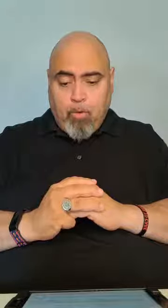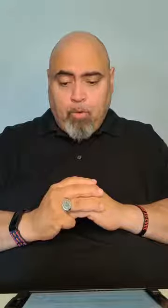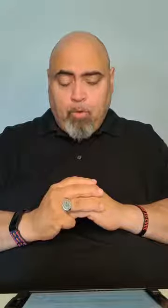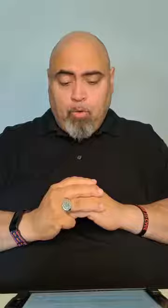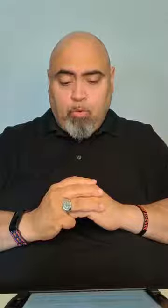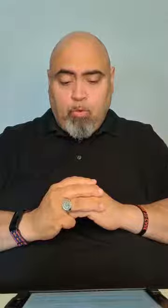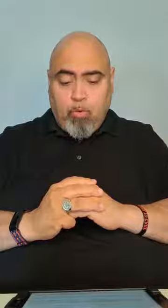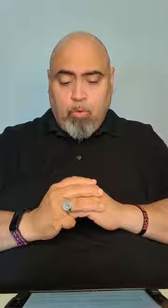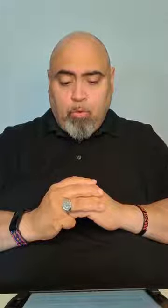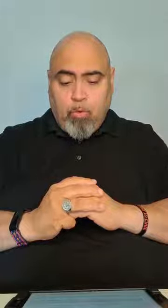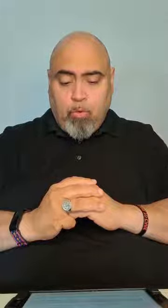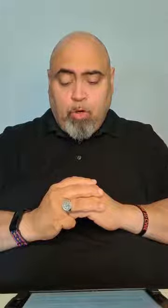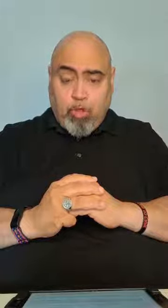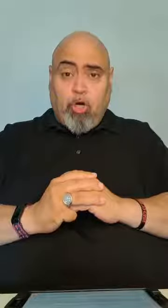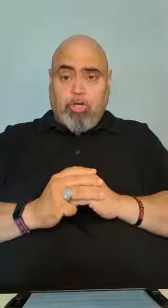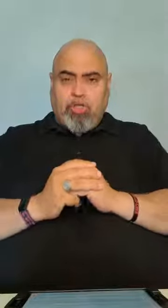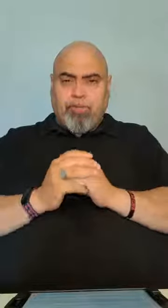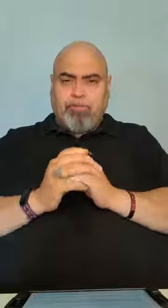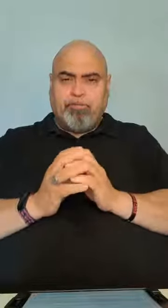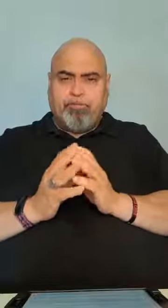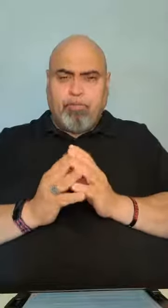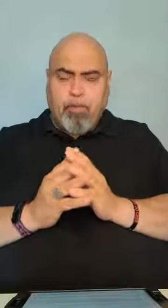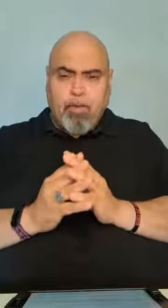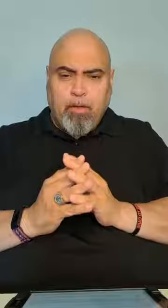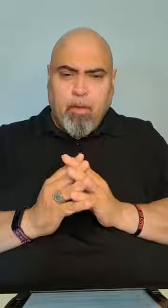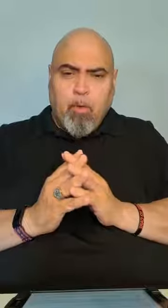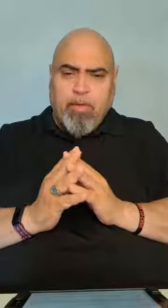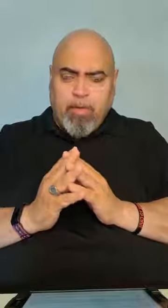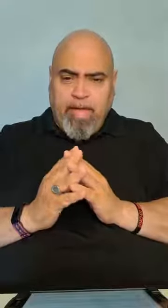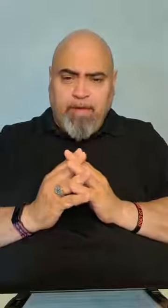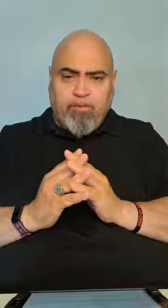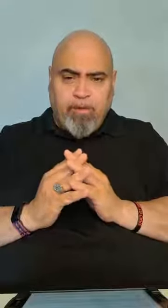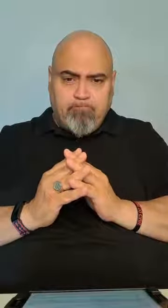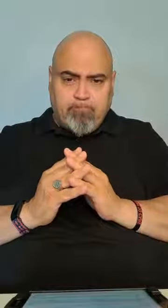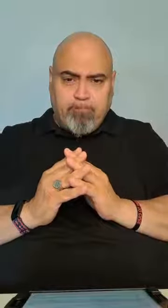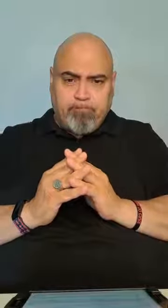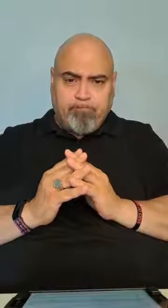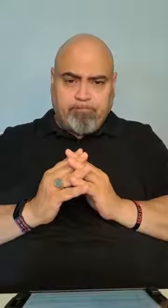who are charged with looking after them.